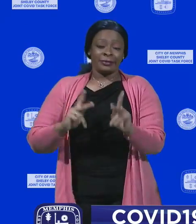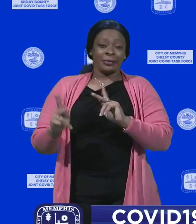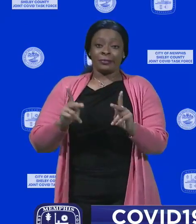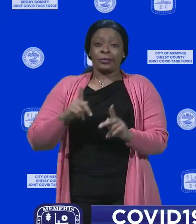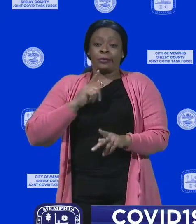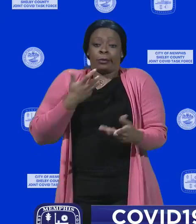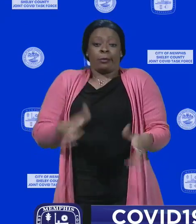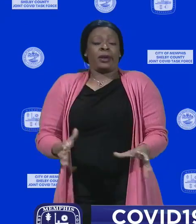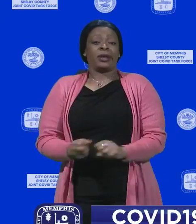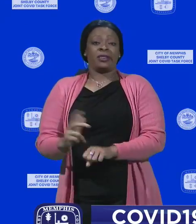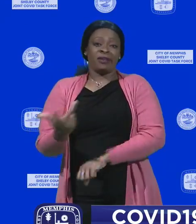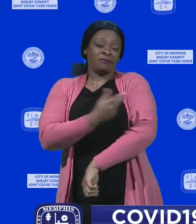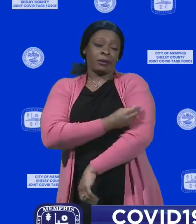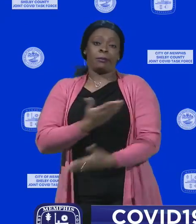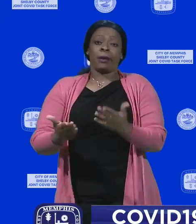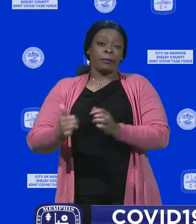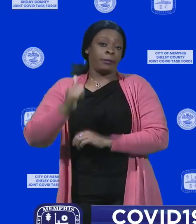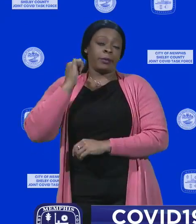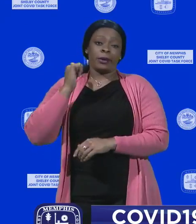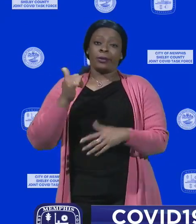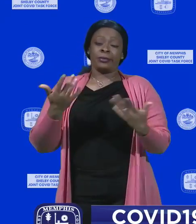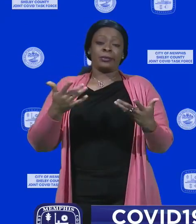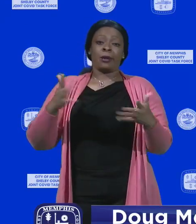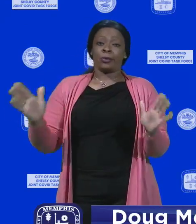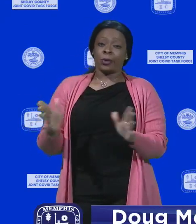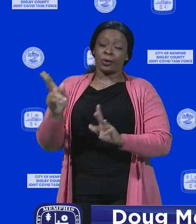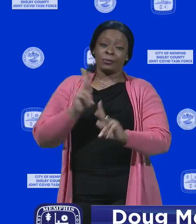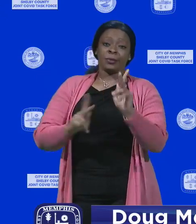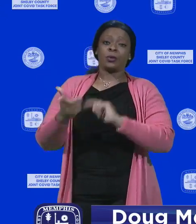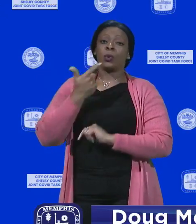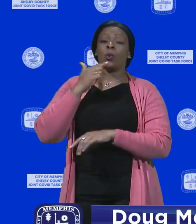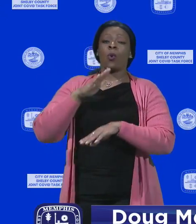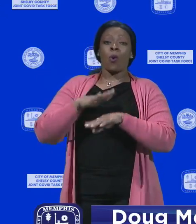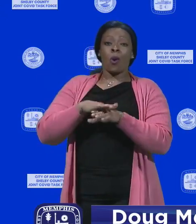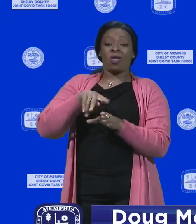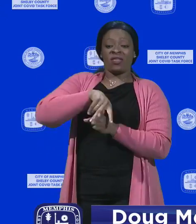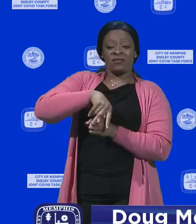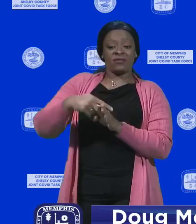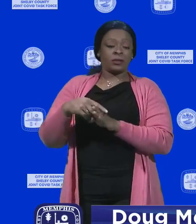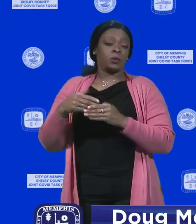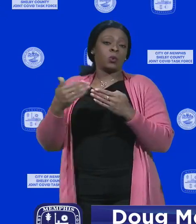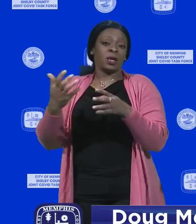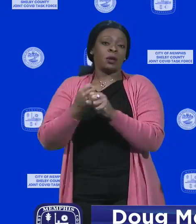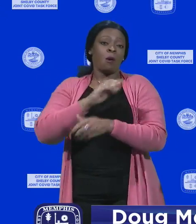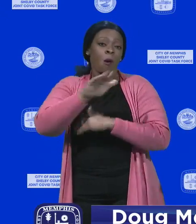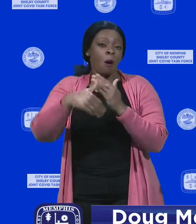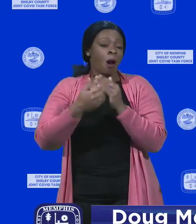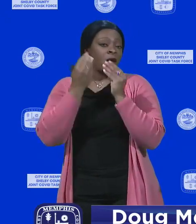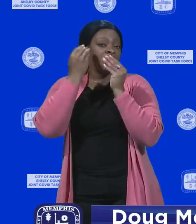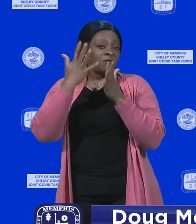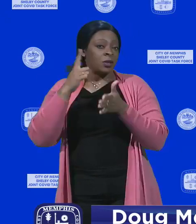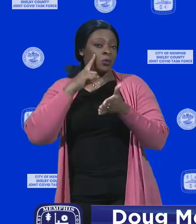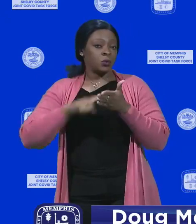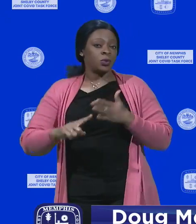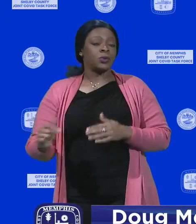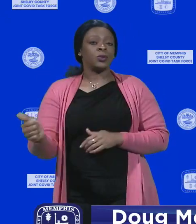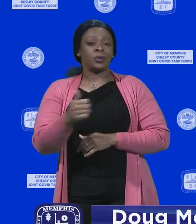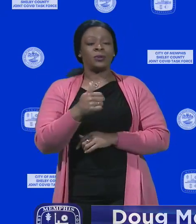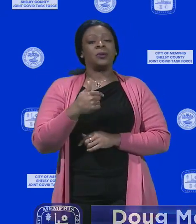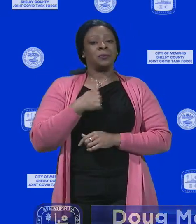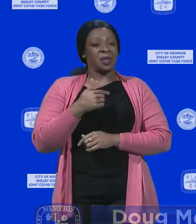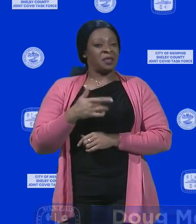simply don't want to probably won't. I'm trying to encourage people who are on the fence to give them all the information. And so we think